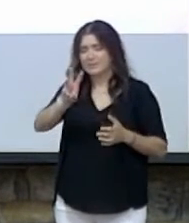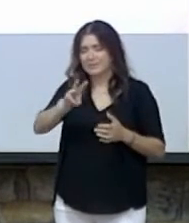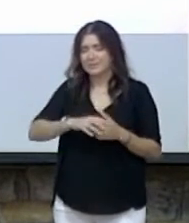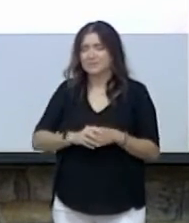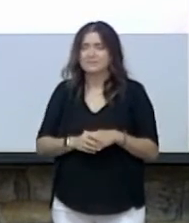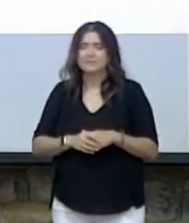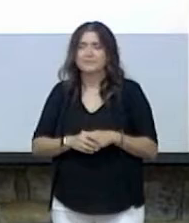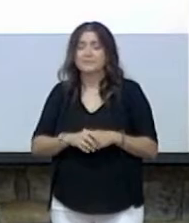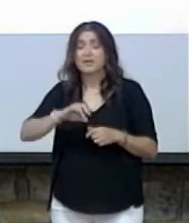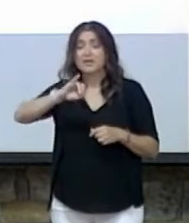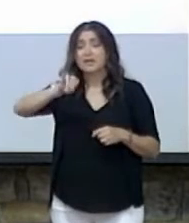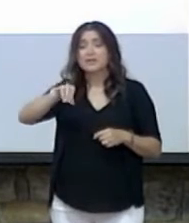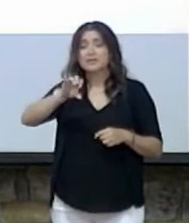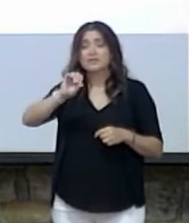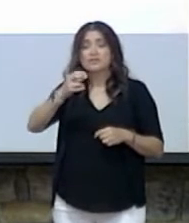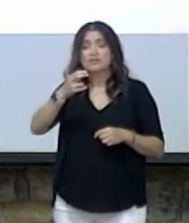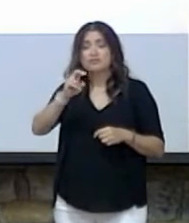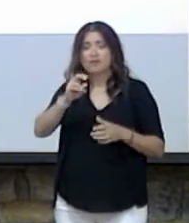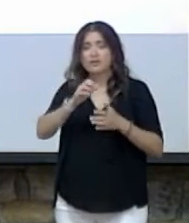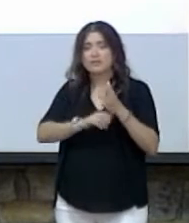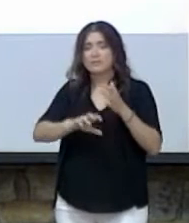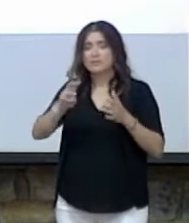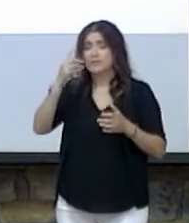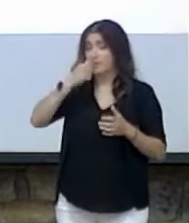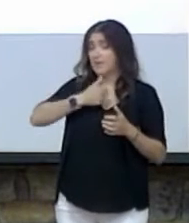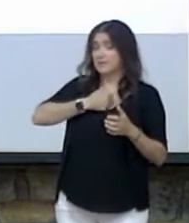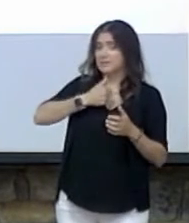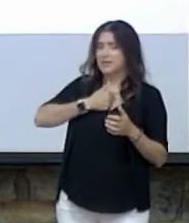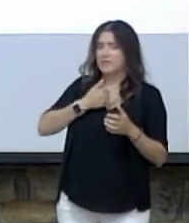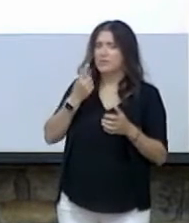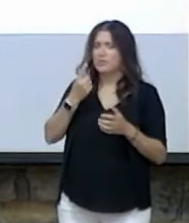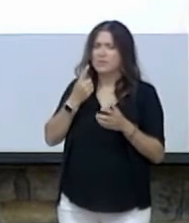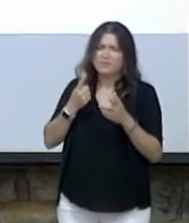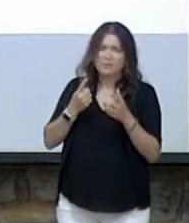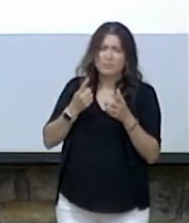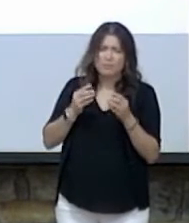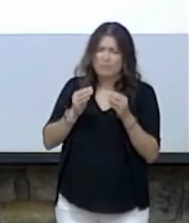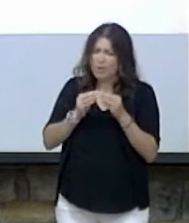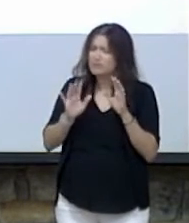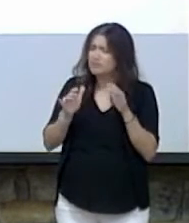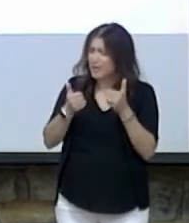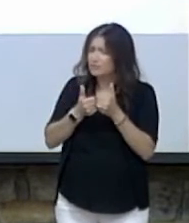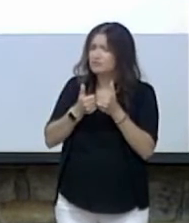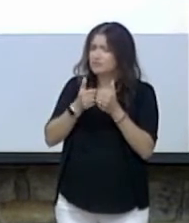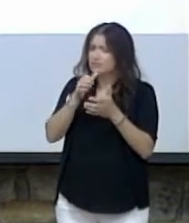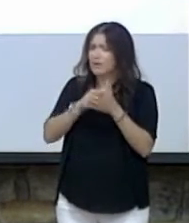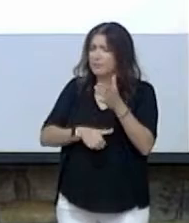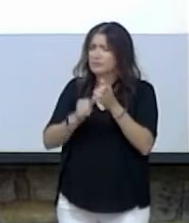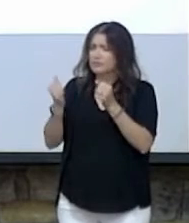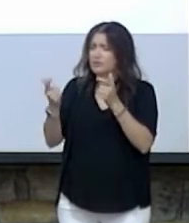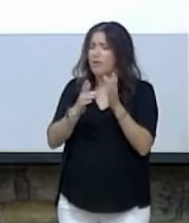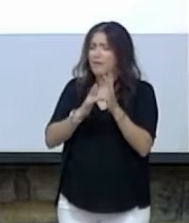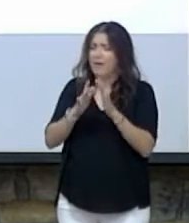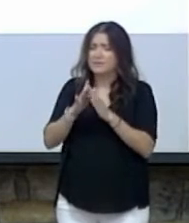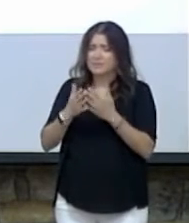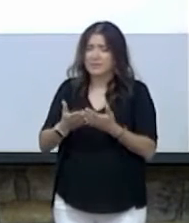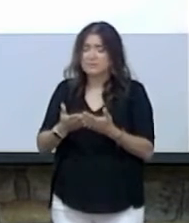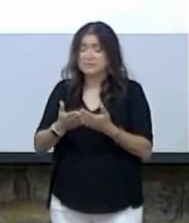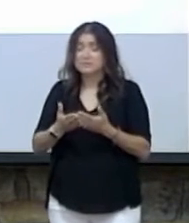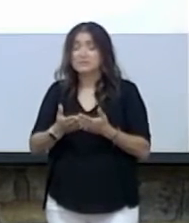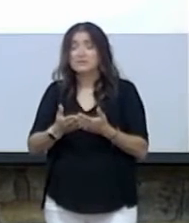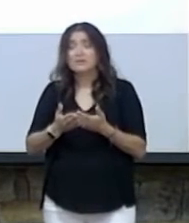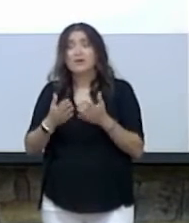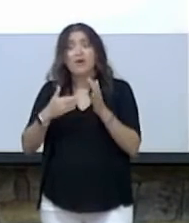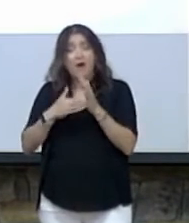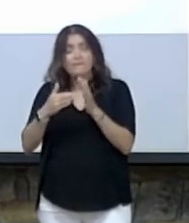I find John chapter 6, at least for me, to be one of the more challenging chapters in all of the Gospels. In many